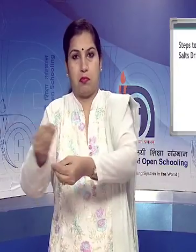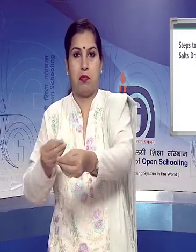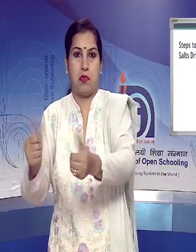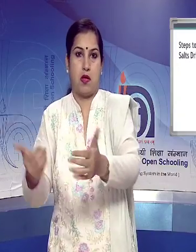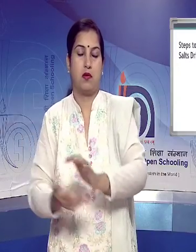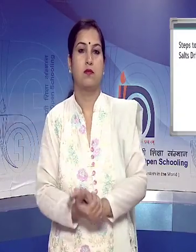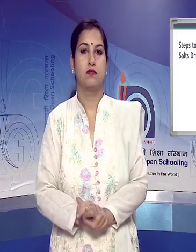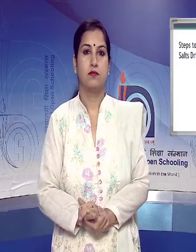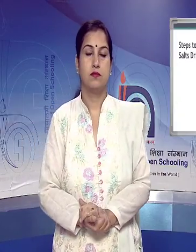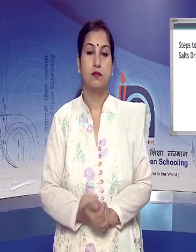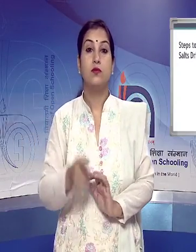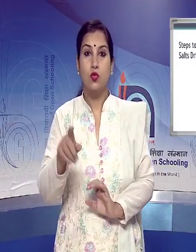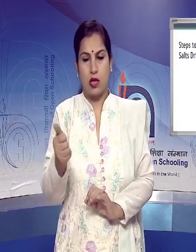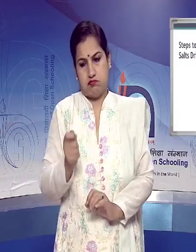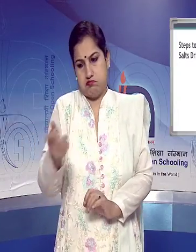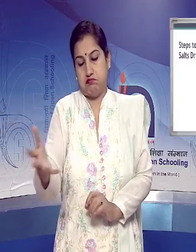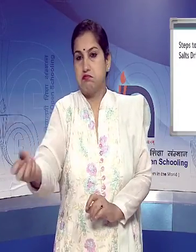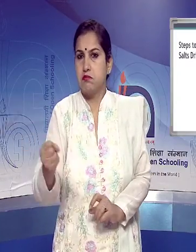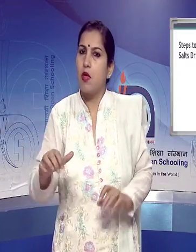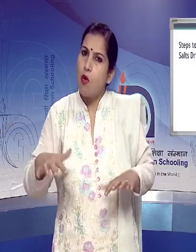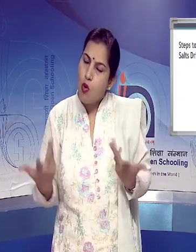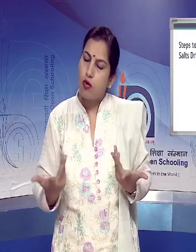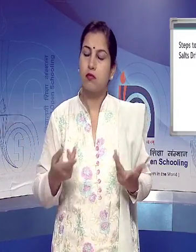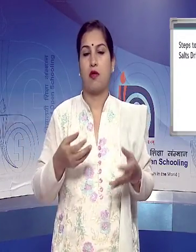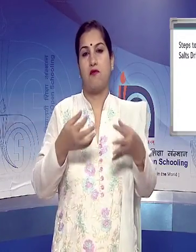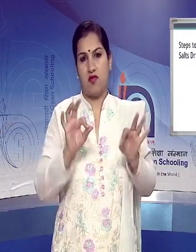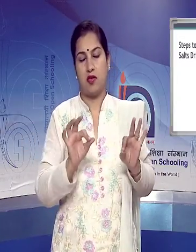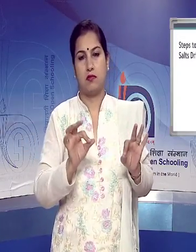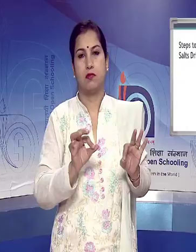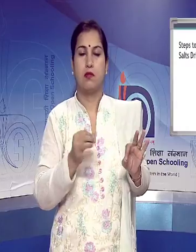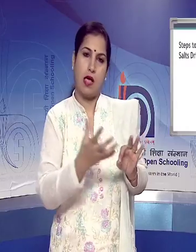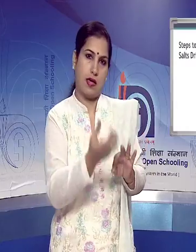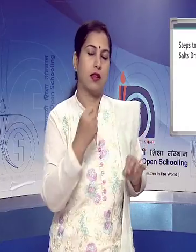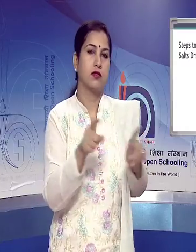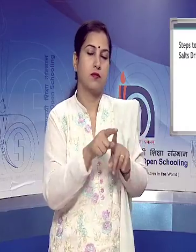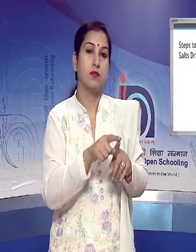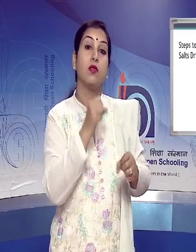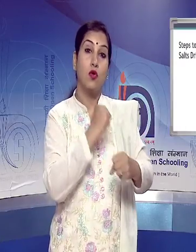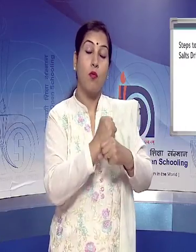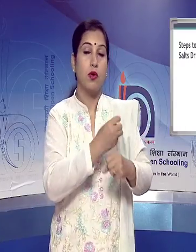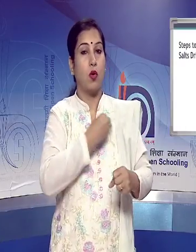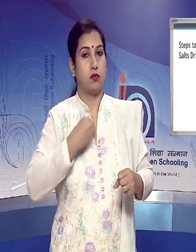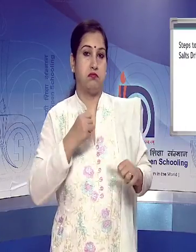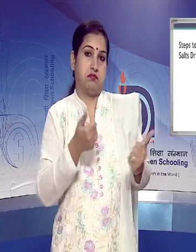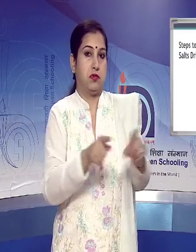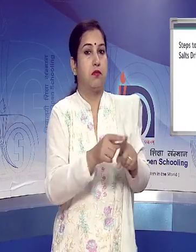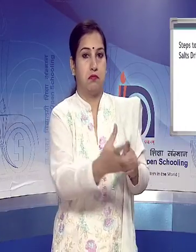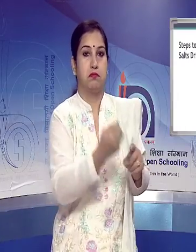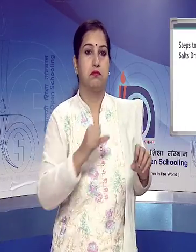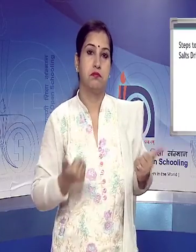You can purchase them. Also, you can get them free from the government hospital.